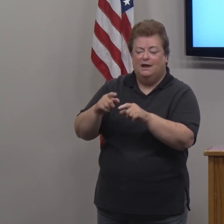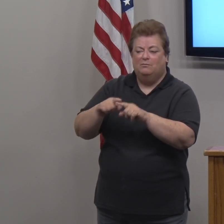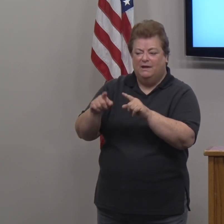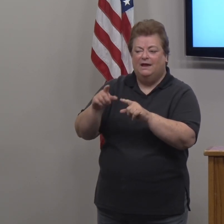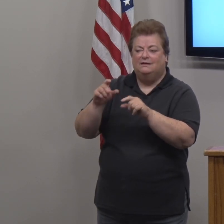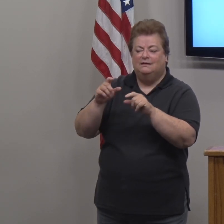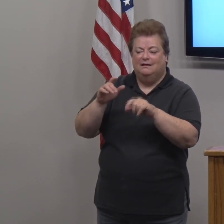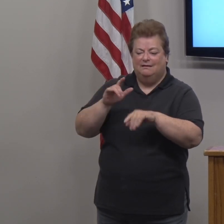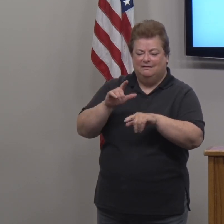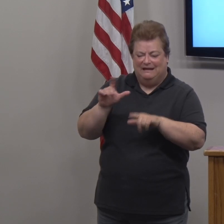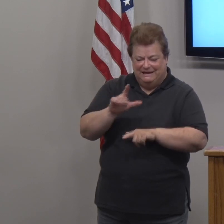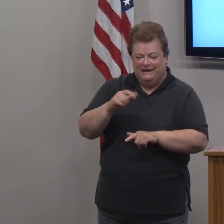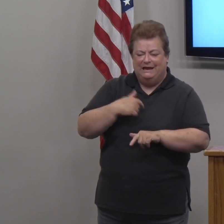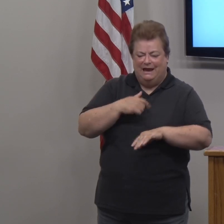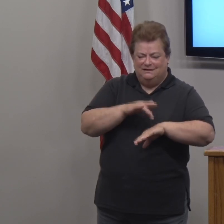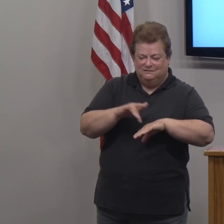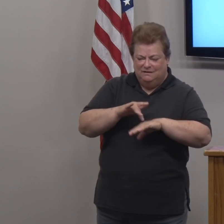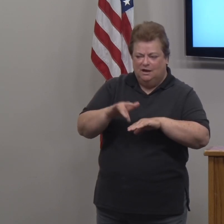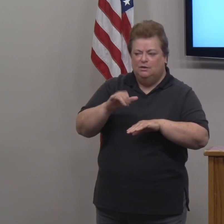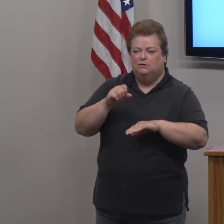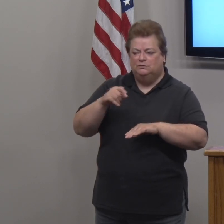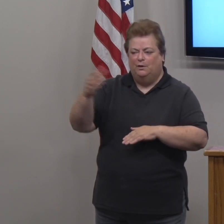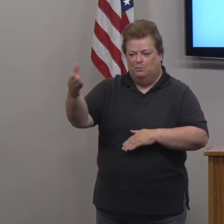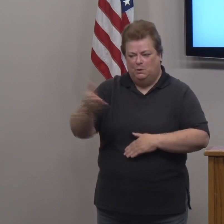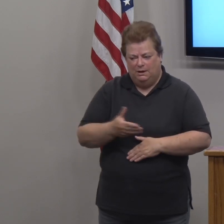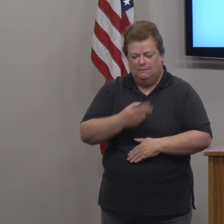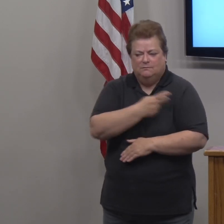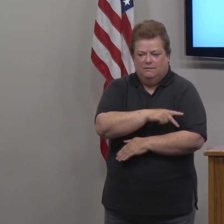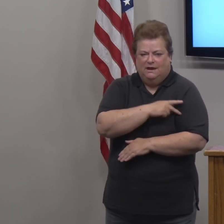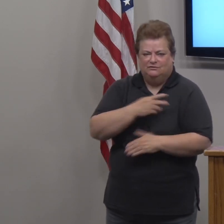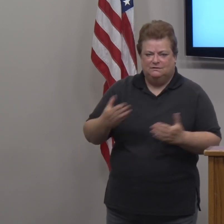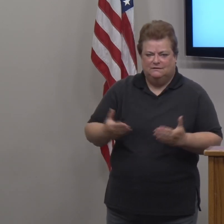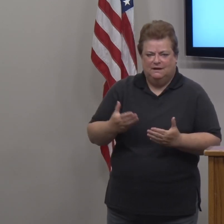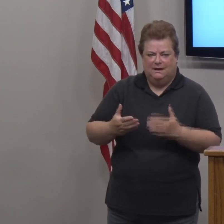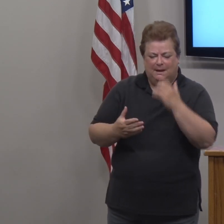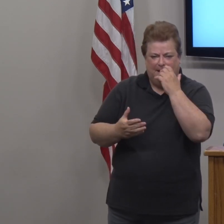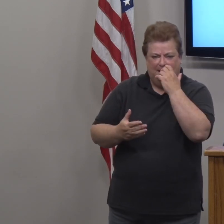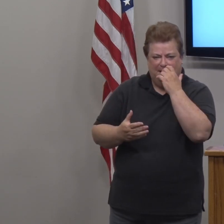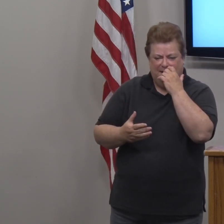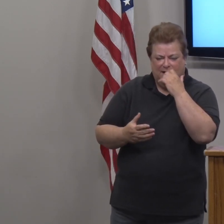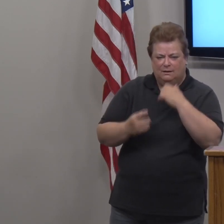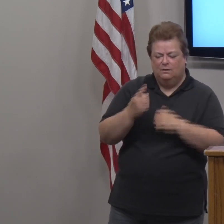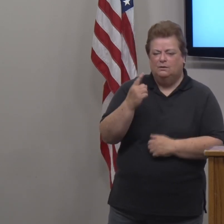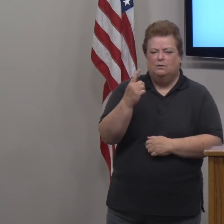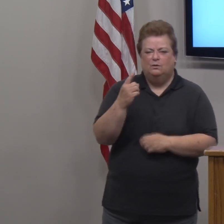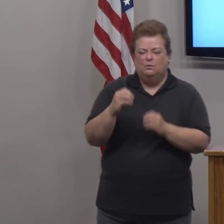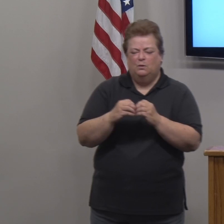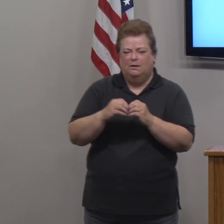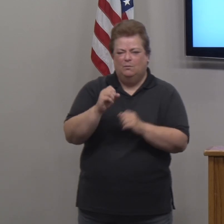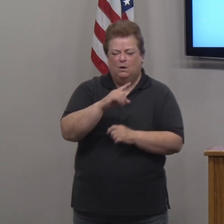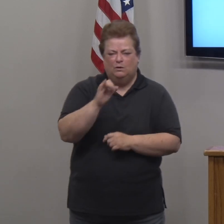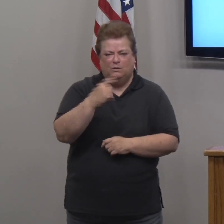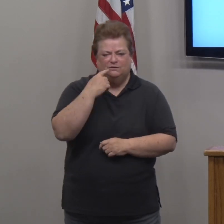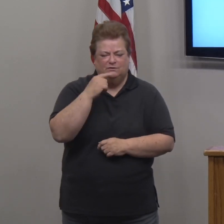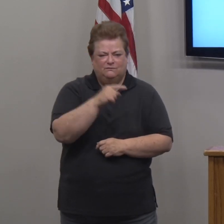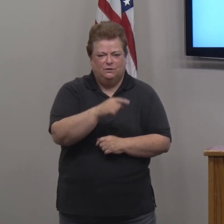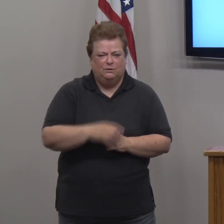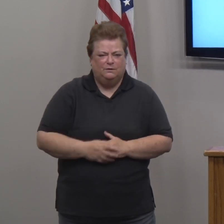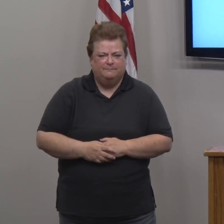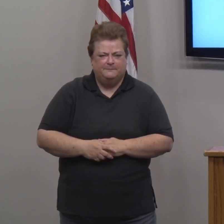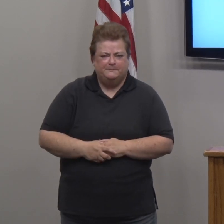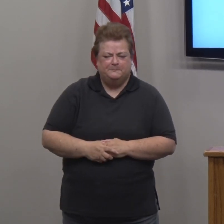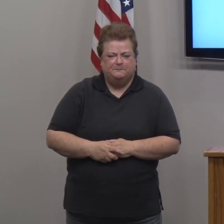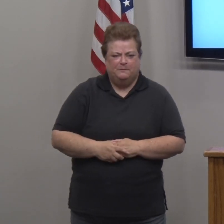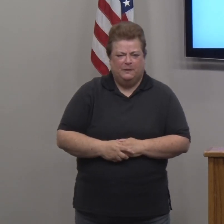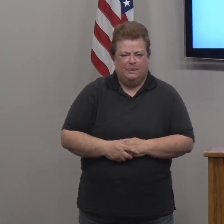can. So that's why you're seeing the patients come here. Thank you. You bet. One other quick question for you, Scott.